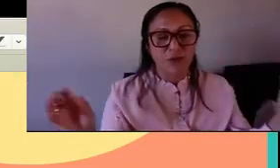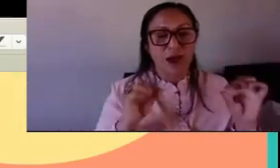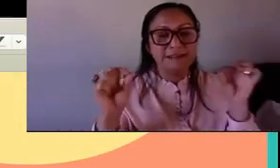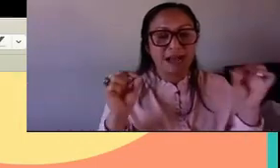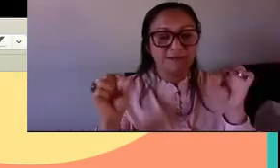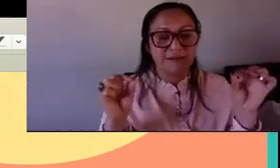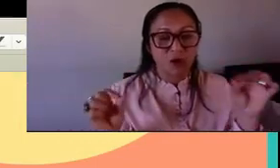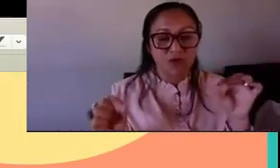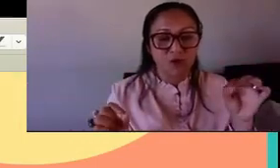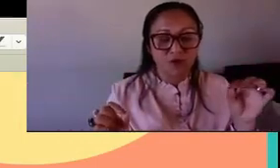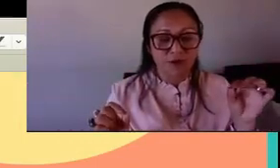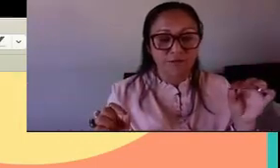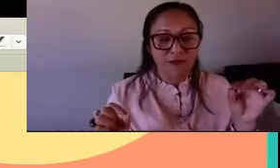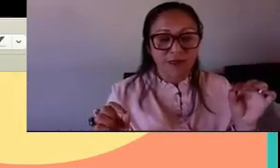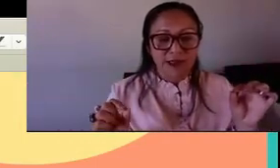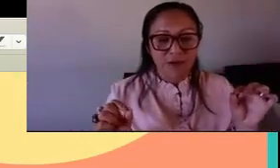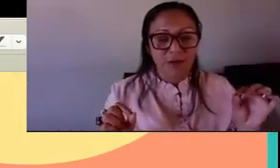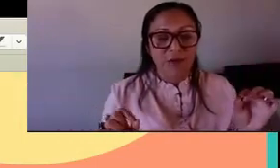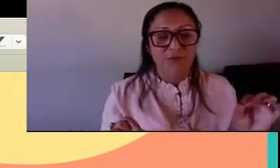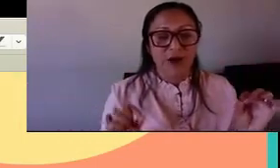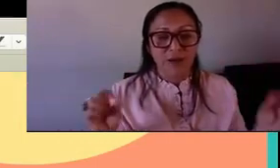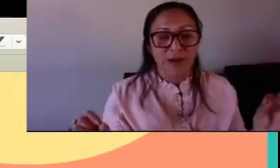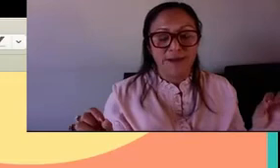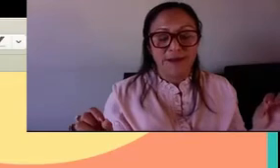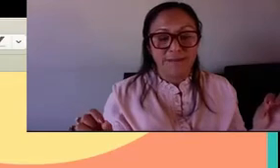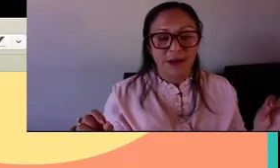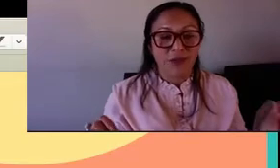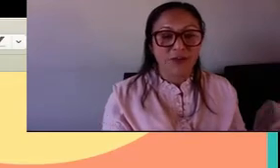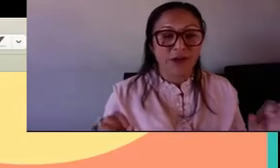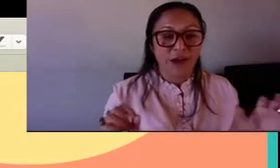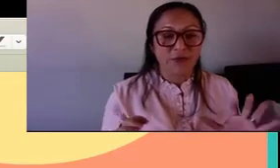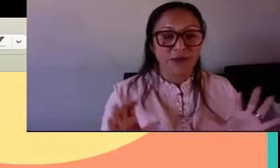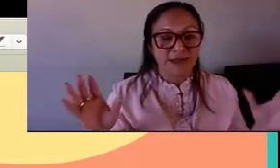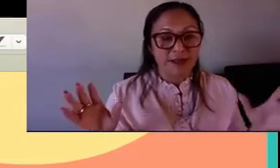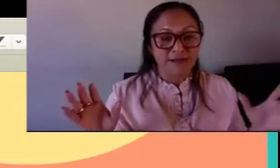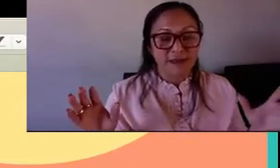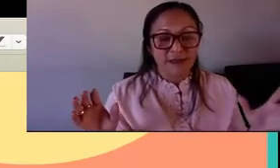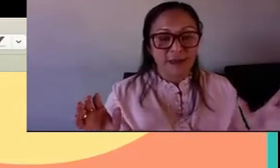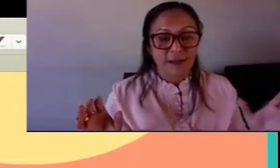and write down some notes for yourself. And we will follow up in an email with the top 20